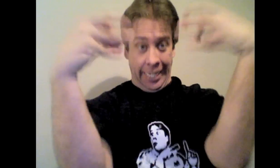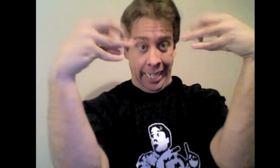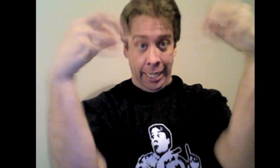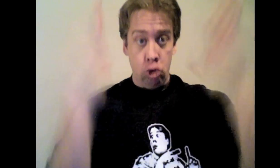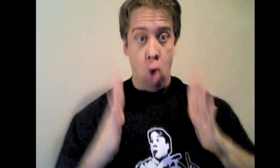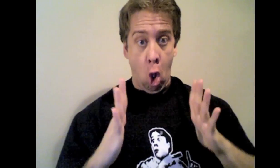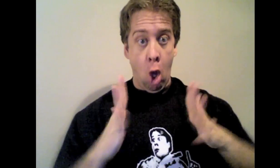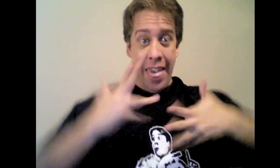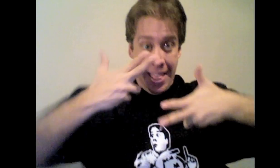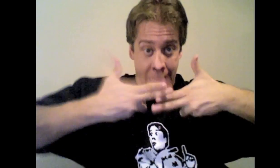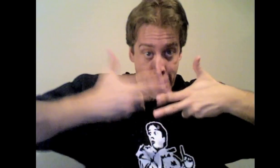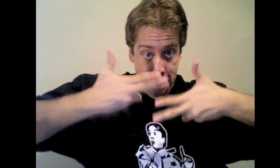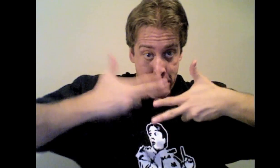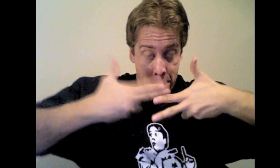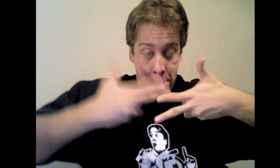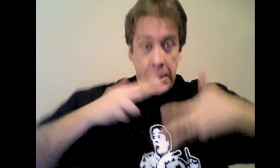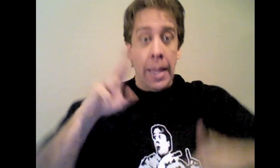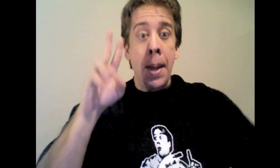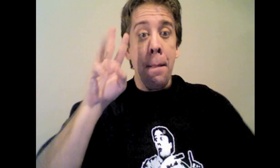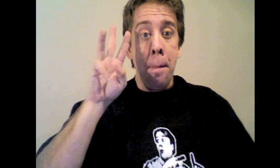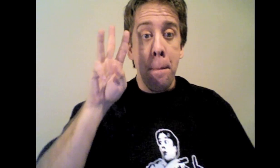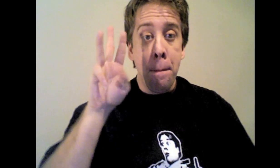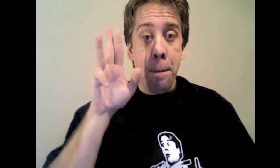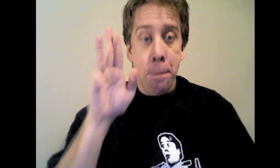Yeah, my teacher's name is